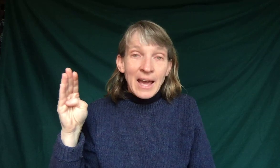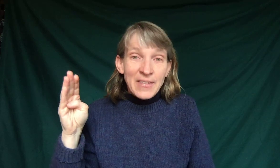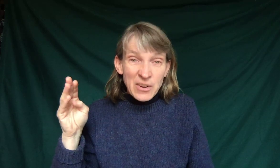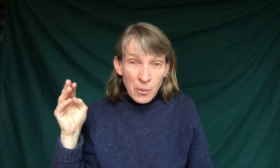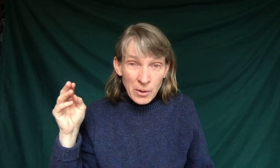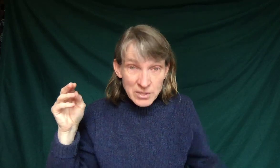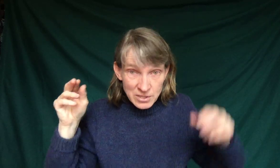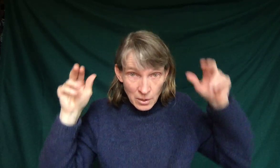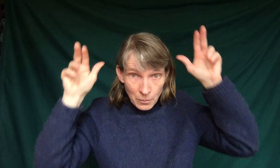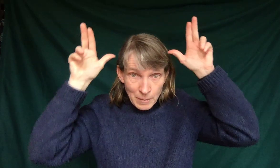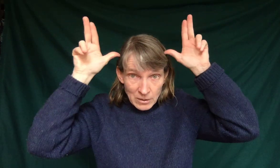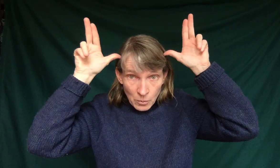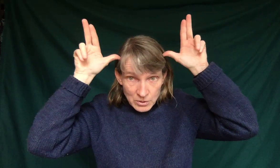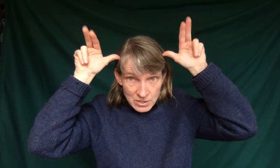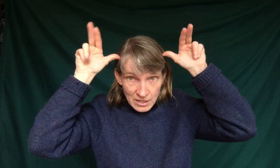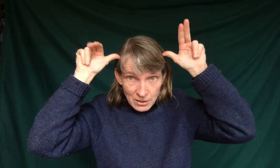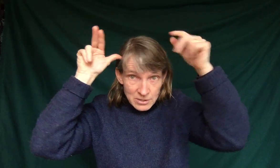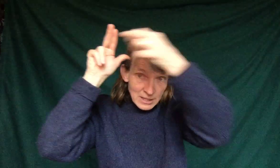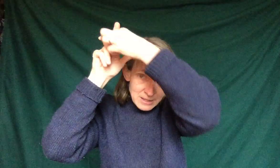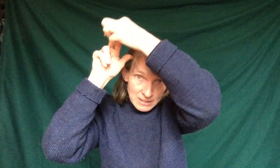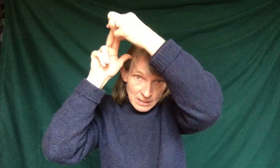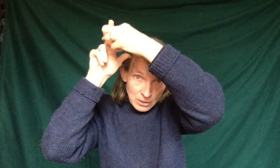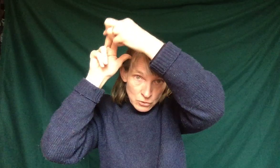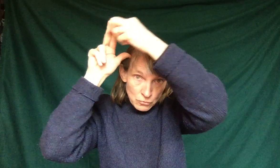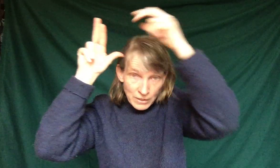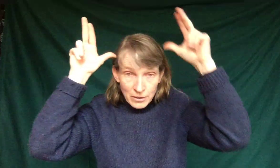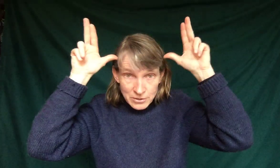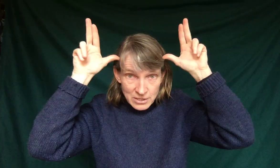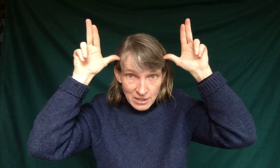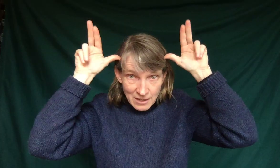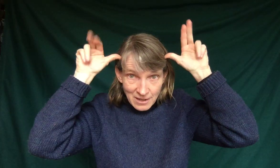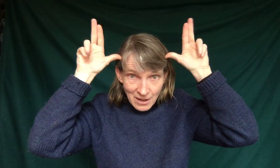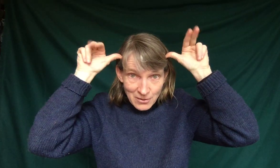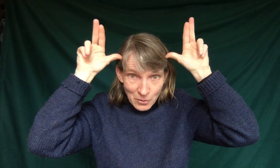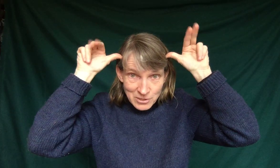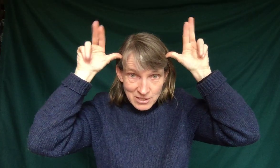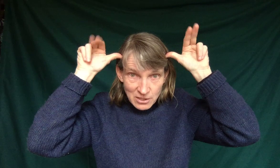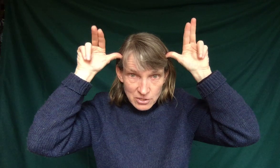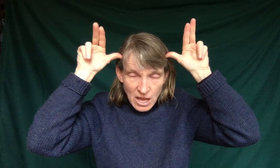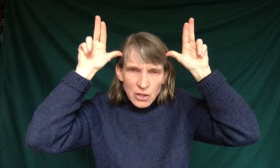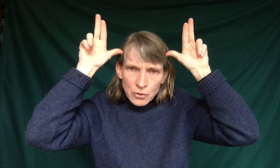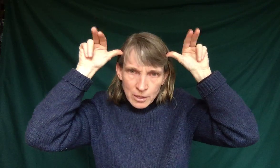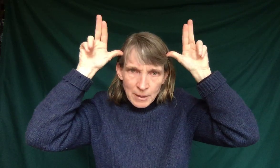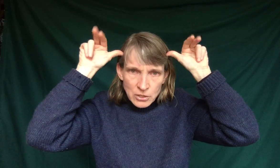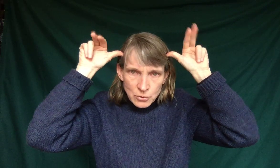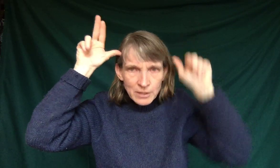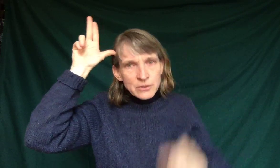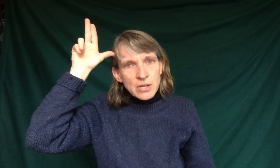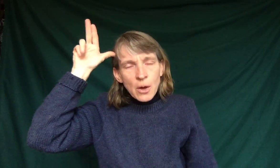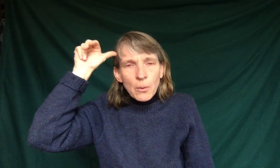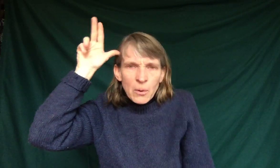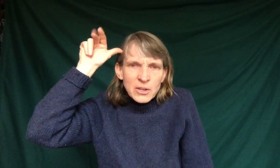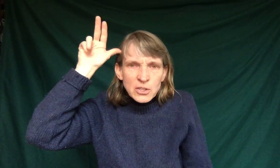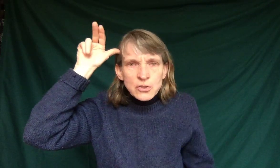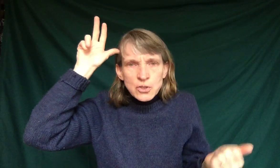then horse, we make the horse's ears like this, like your two fingers are the horse's ears. You can make two ears, or you can just do